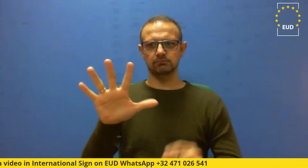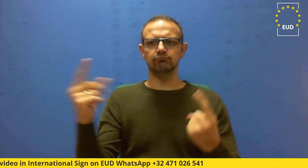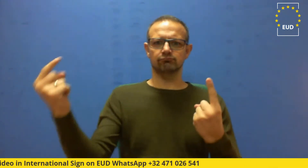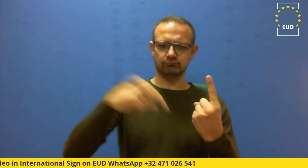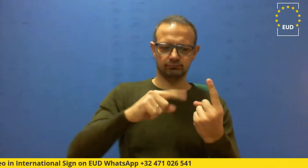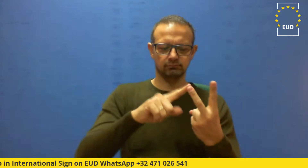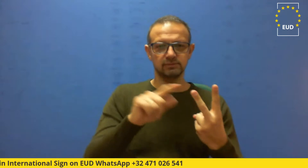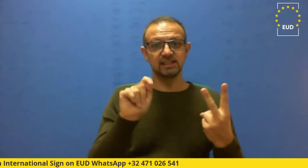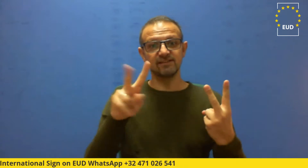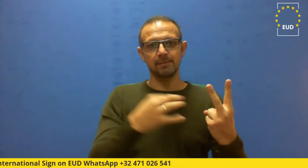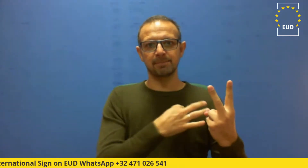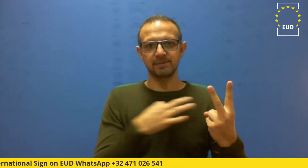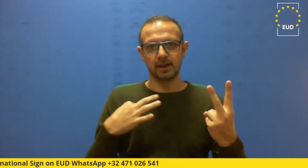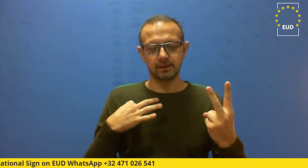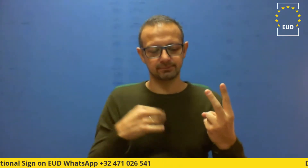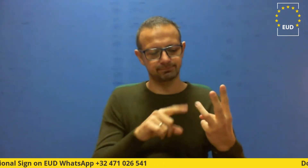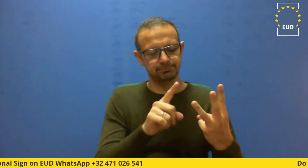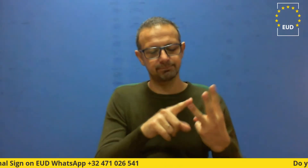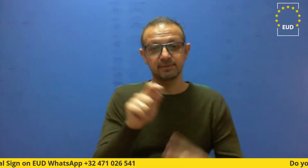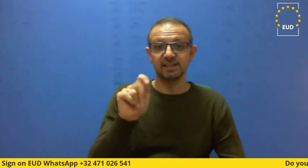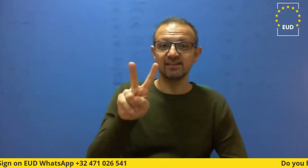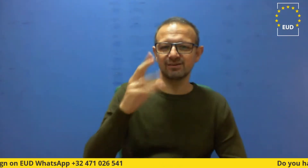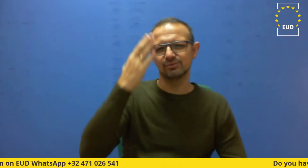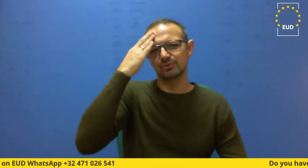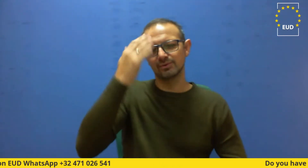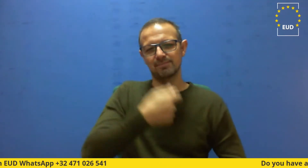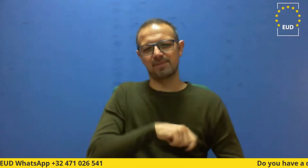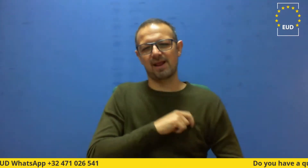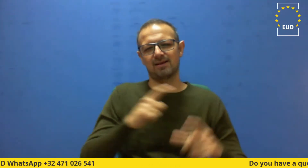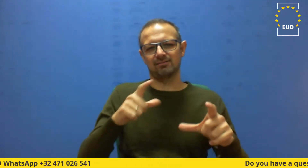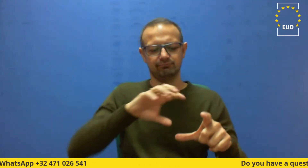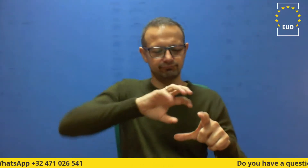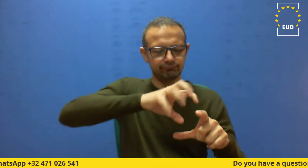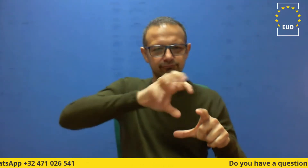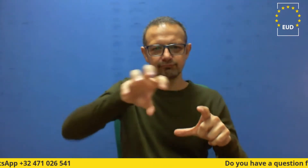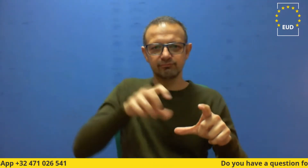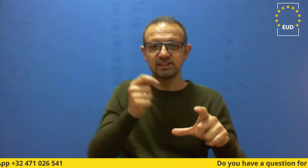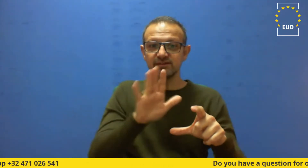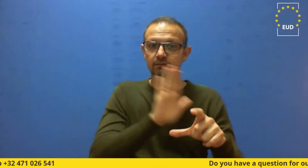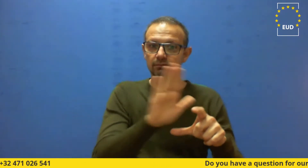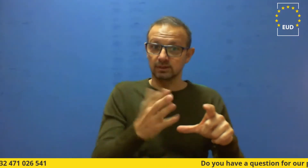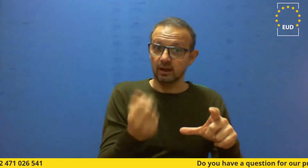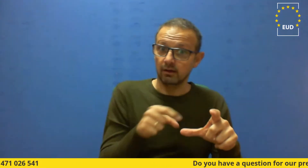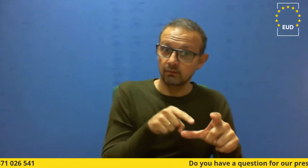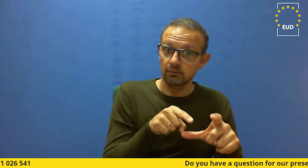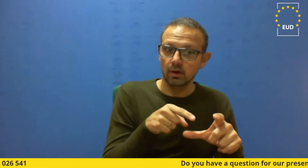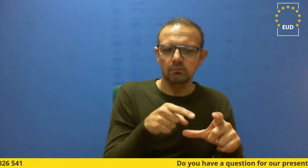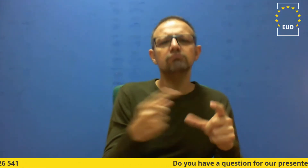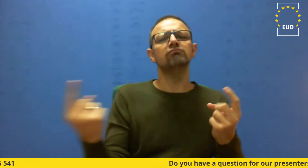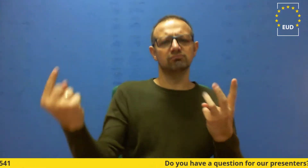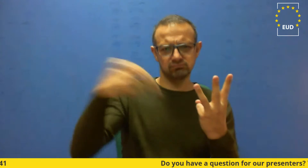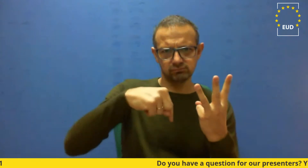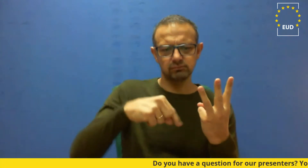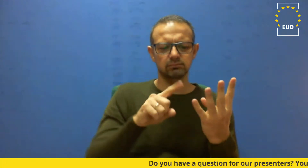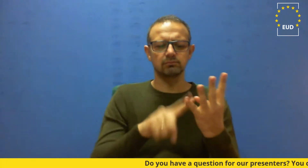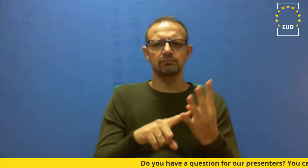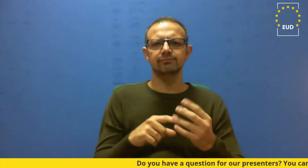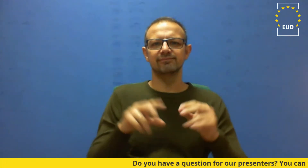We made sure that we liaised with professionals, with television professionals, people that work in the